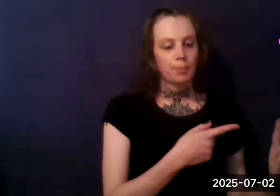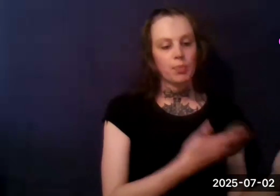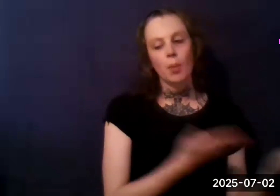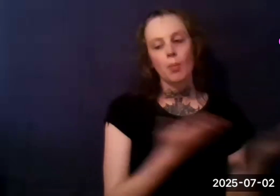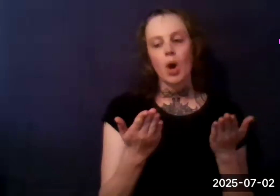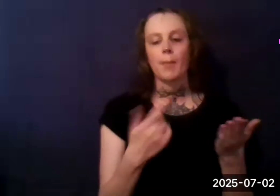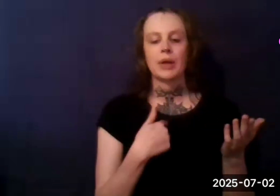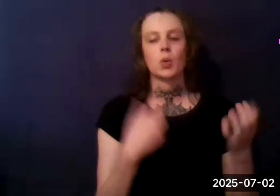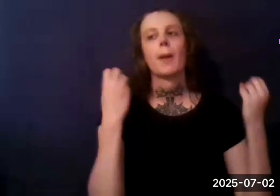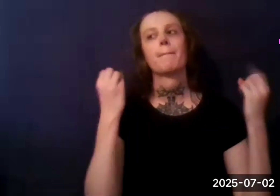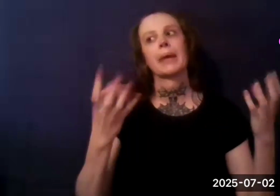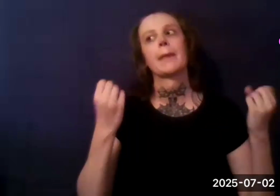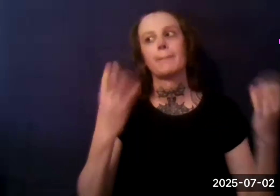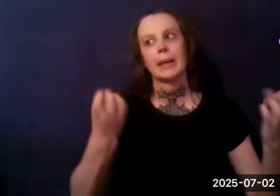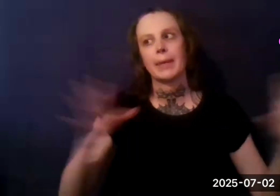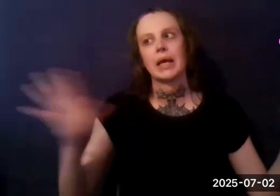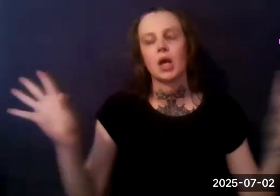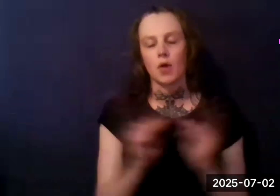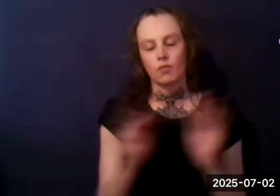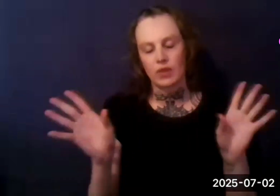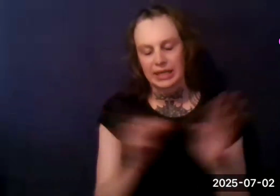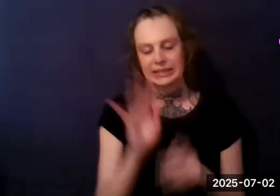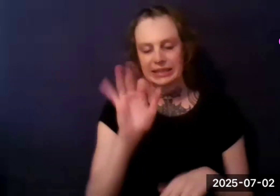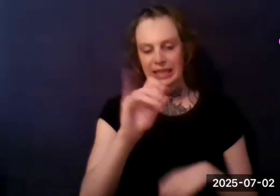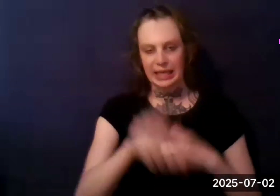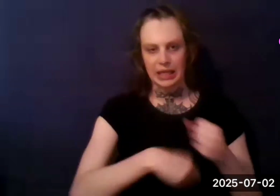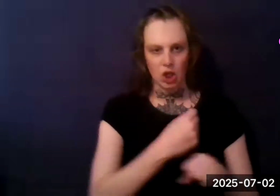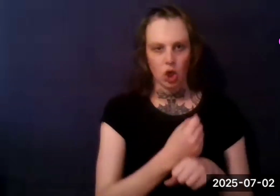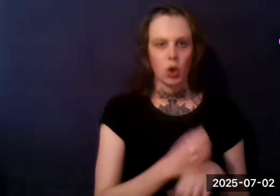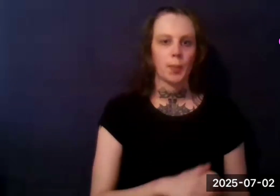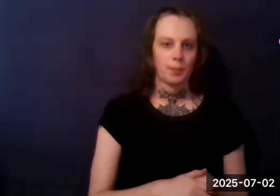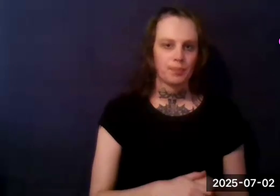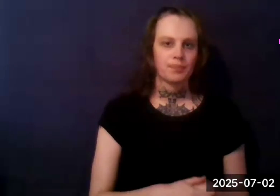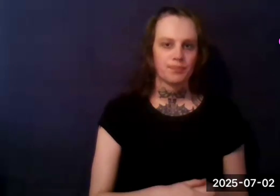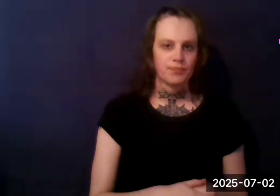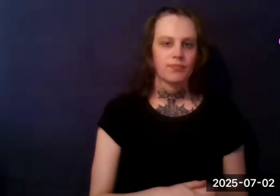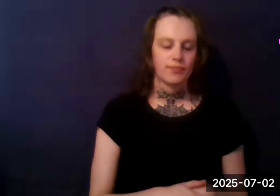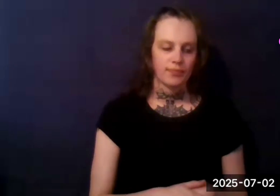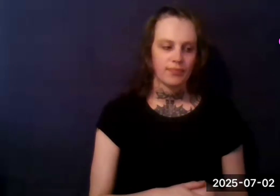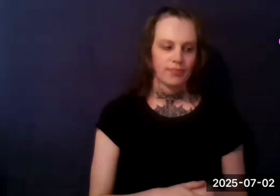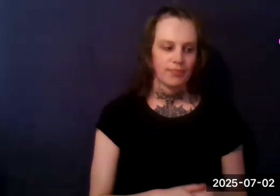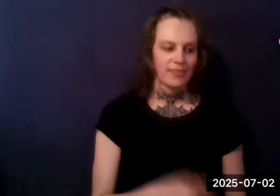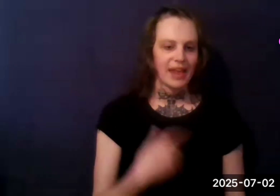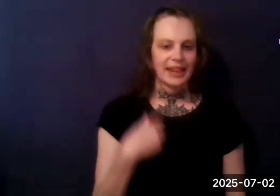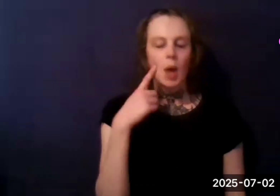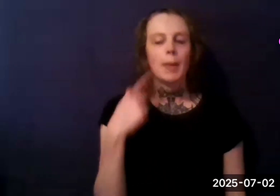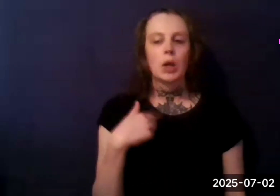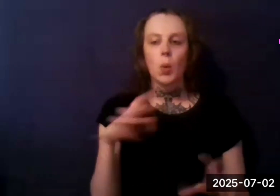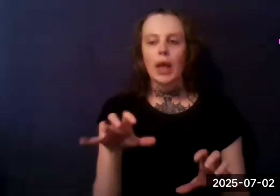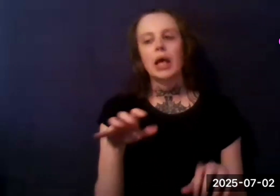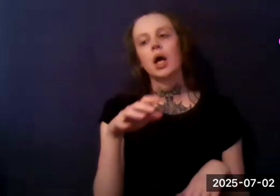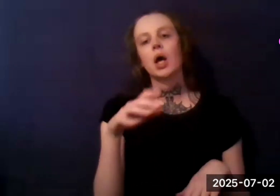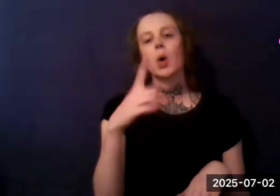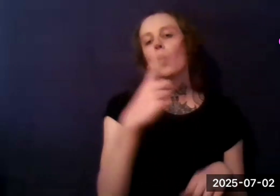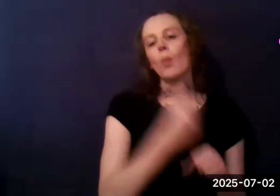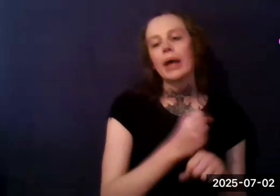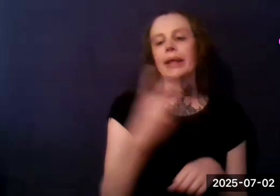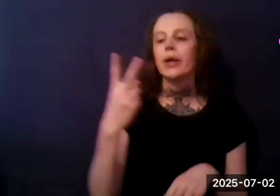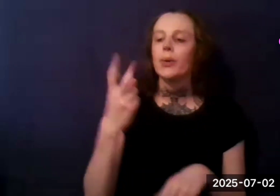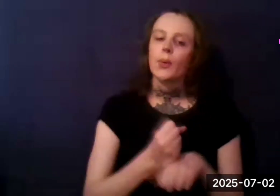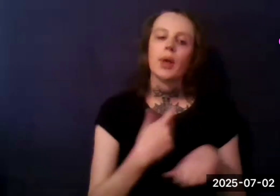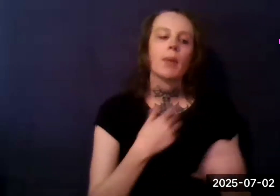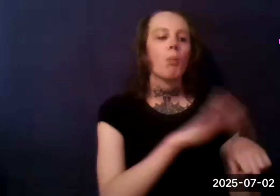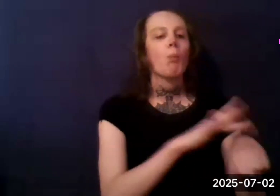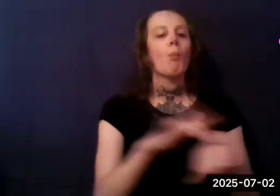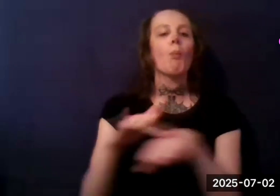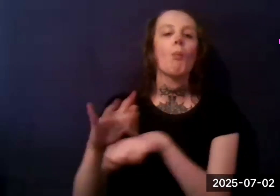conferences throughout that year and the next one. And I say now, like I did my like year or two where like I went to like every single conference I